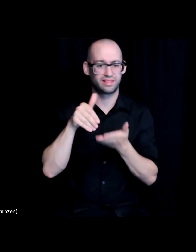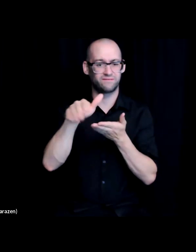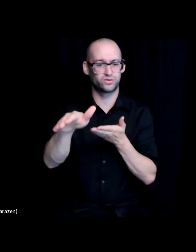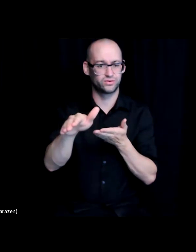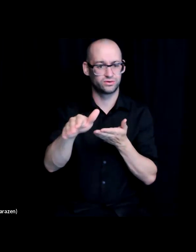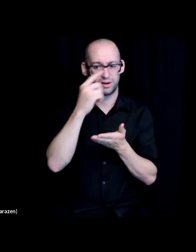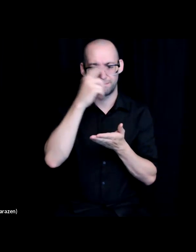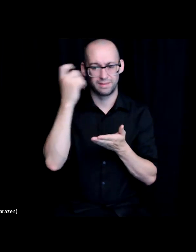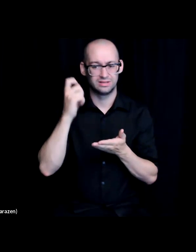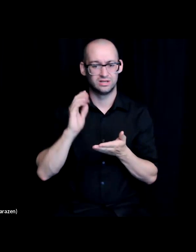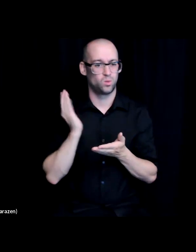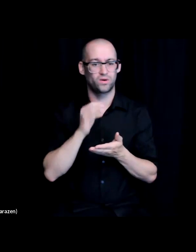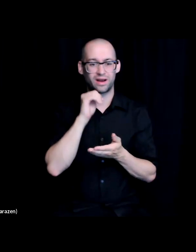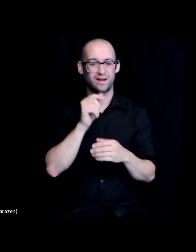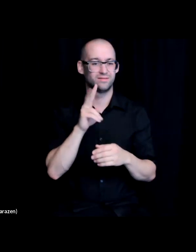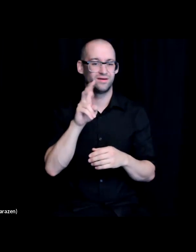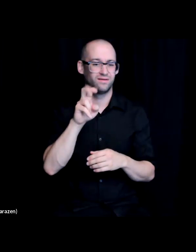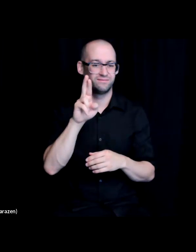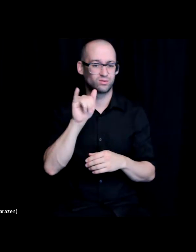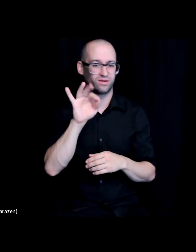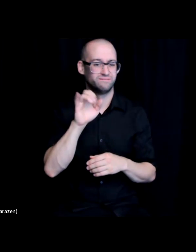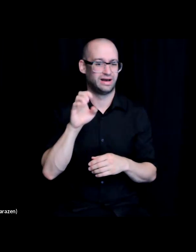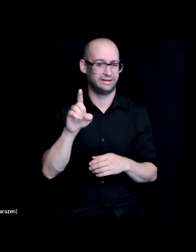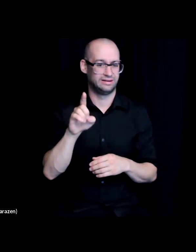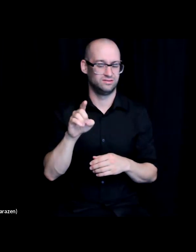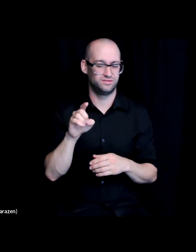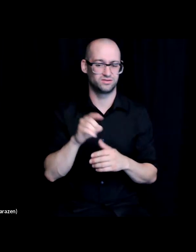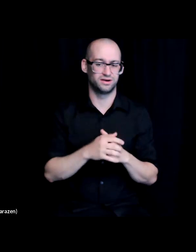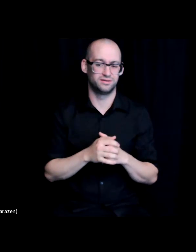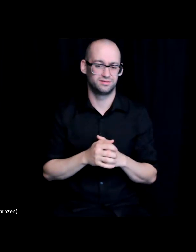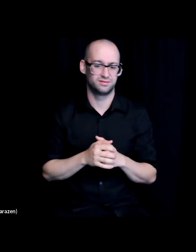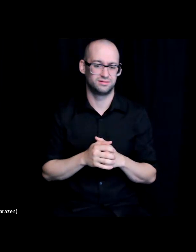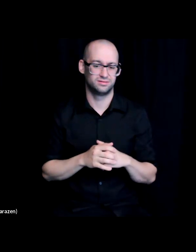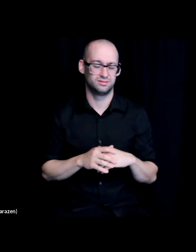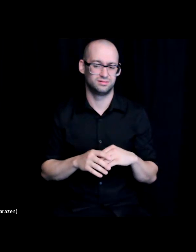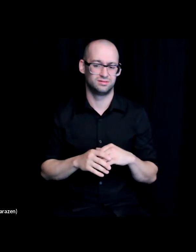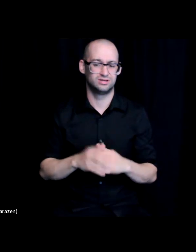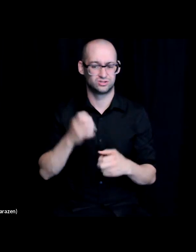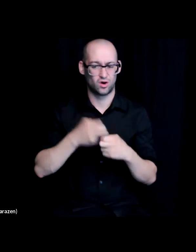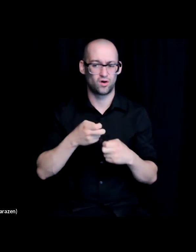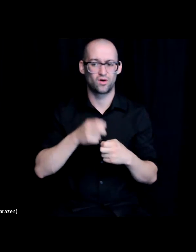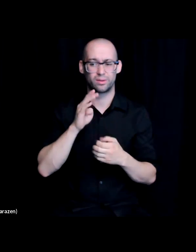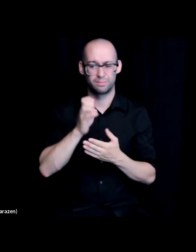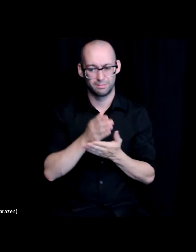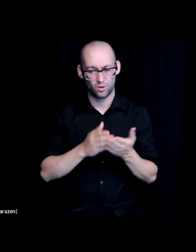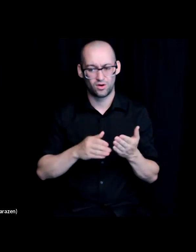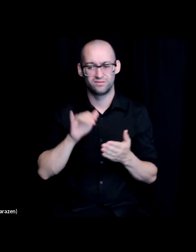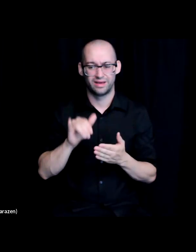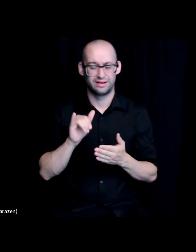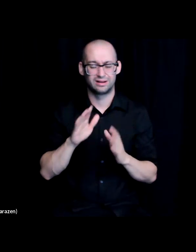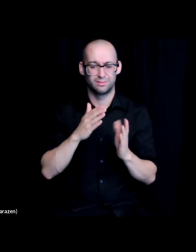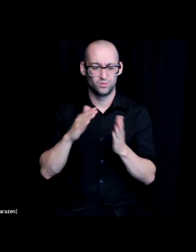order because we're unverified. And it's all part of being a rural resident